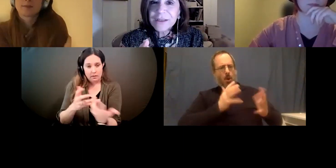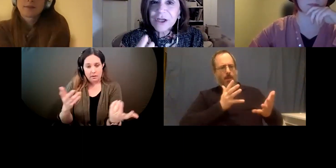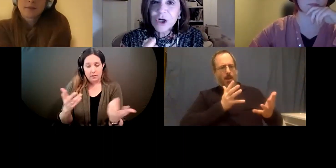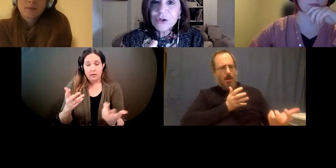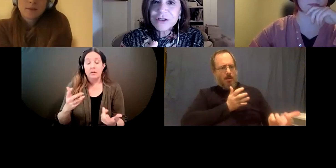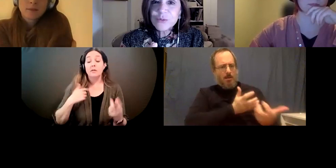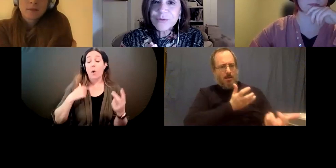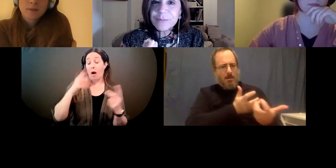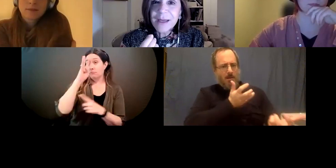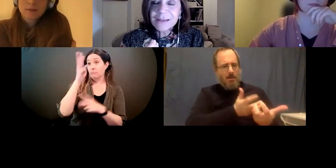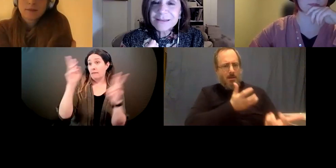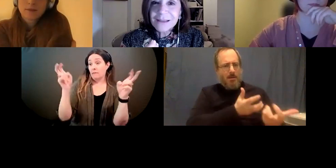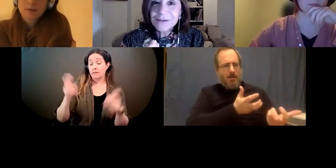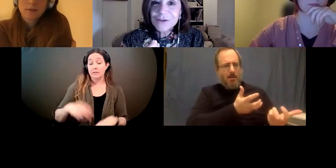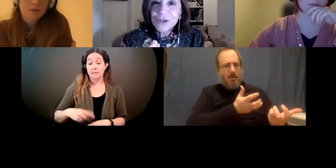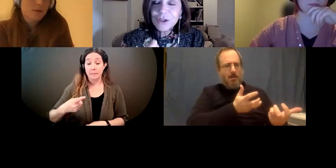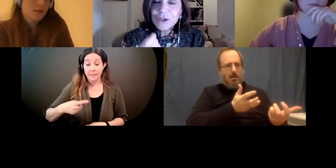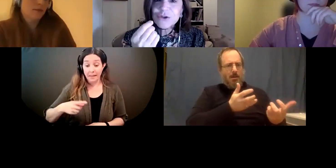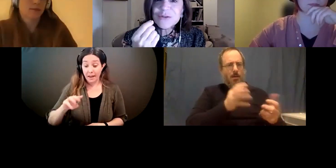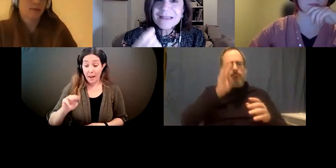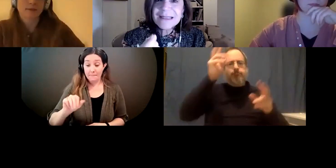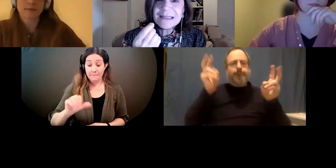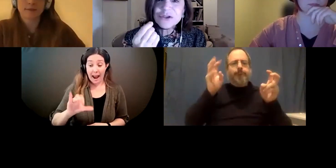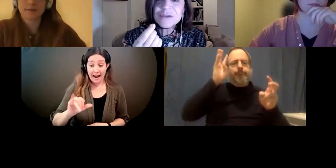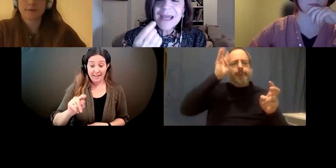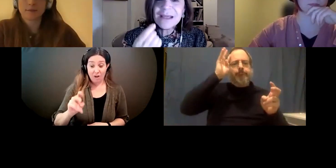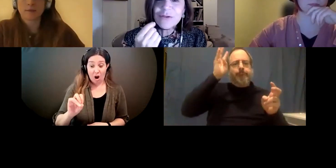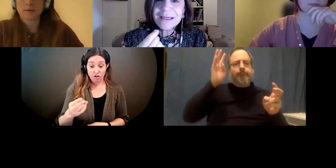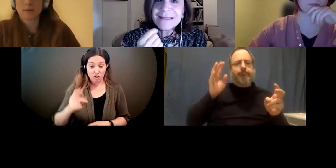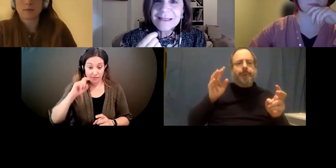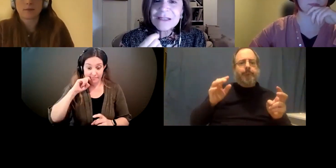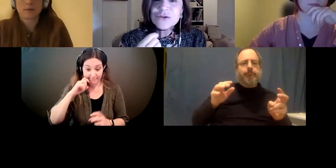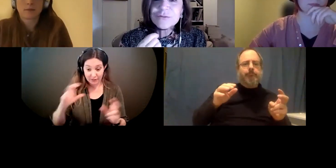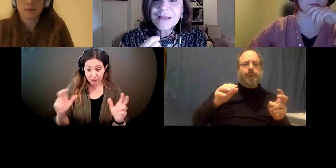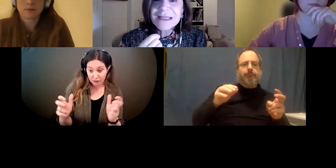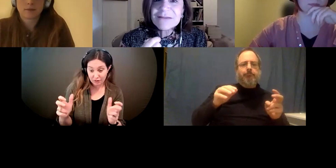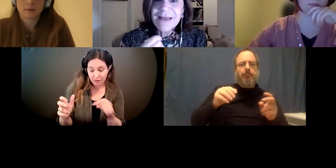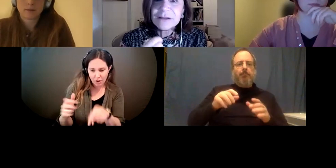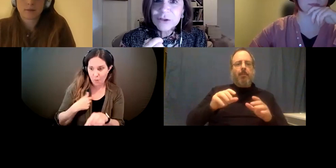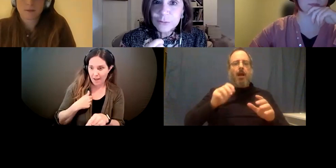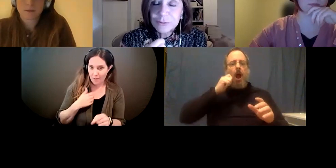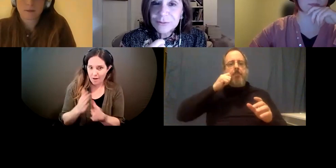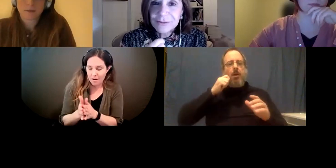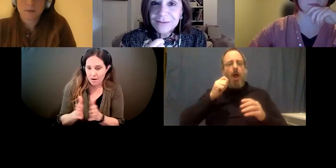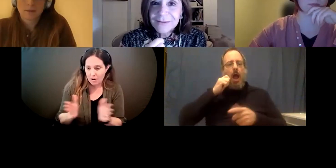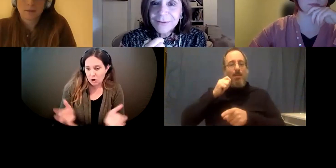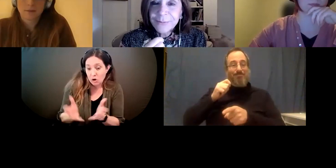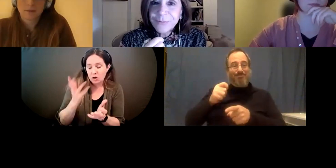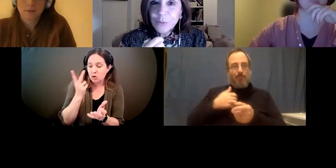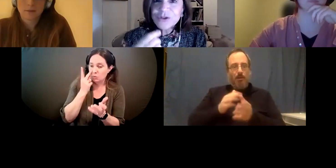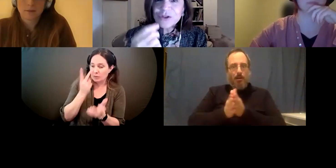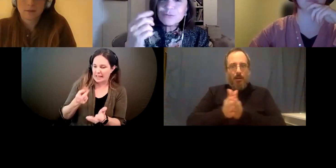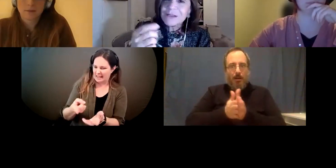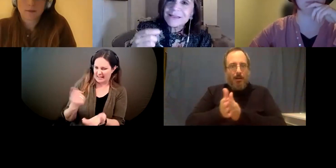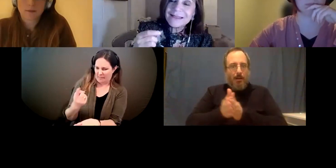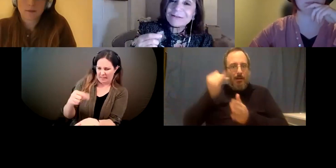were encouraged with the Macintosh to take things at interface value,